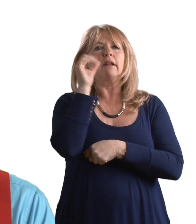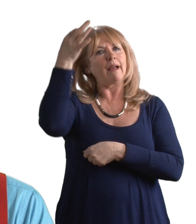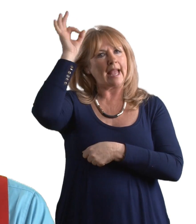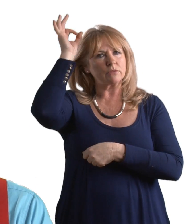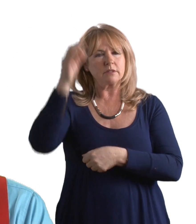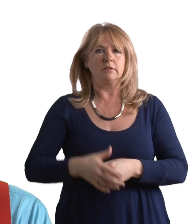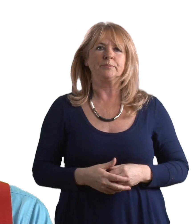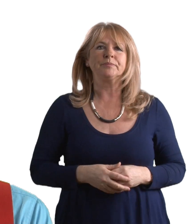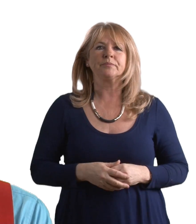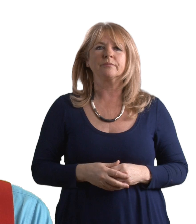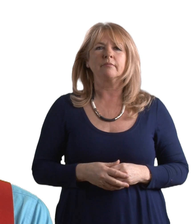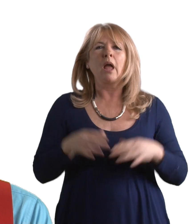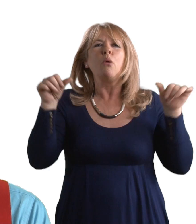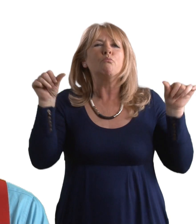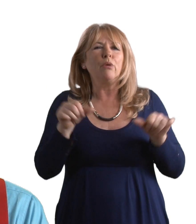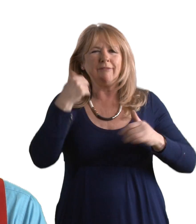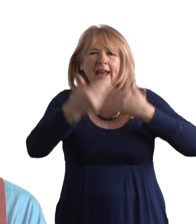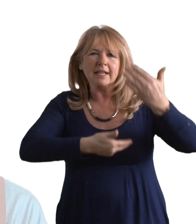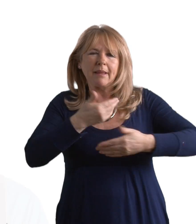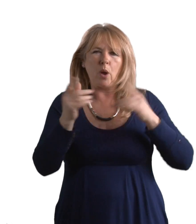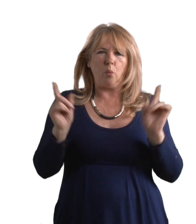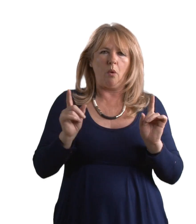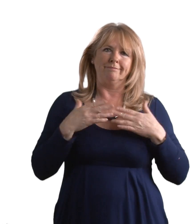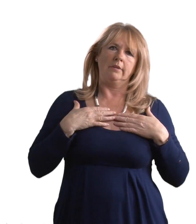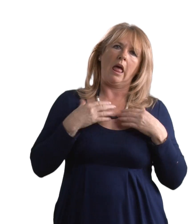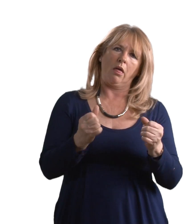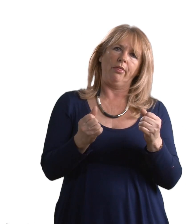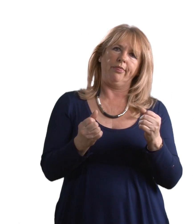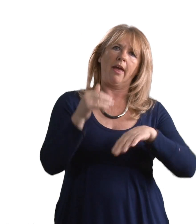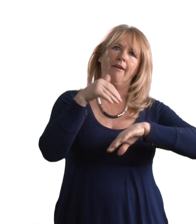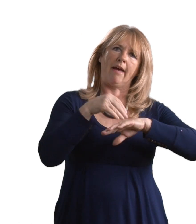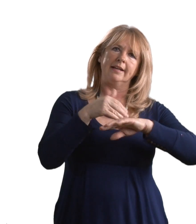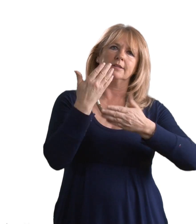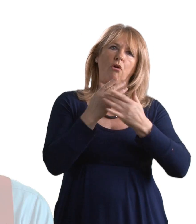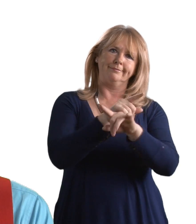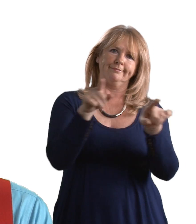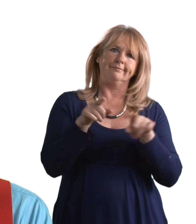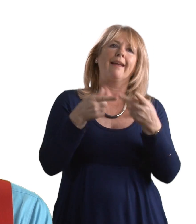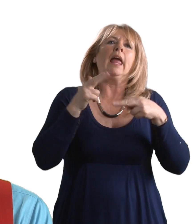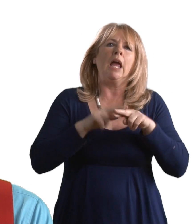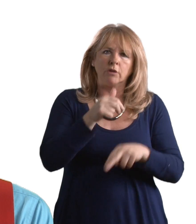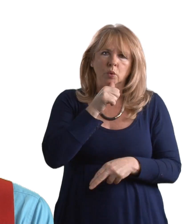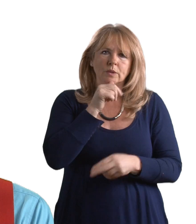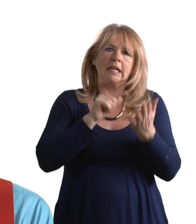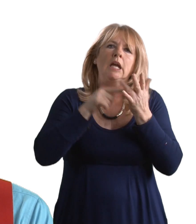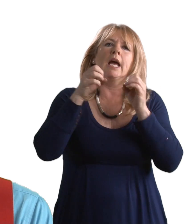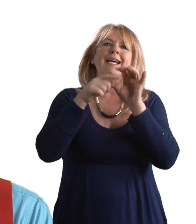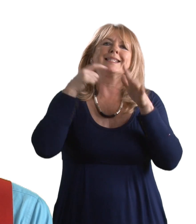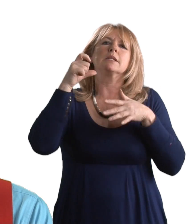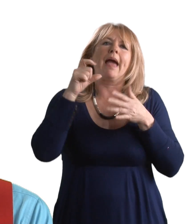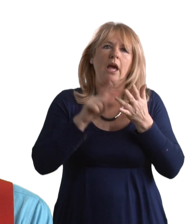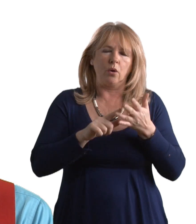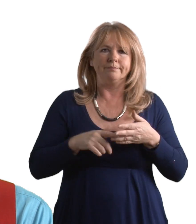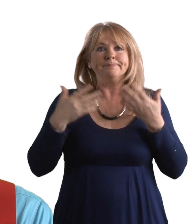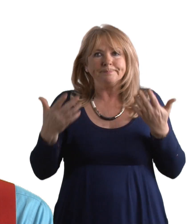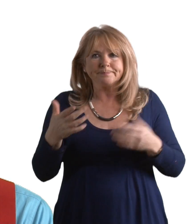I'm going to briefly talk about the health consequences of using tobacco. Let's look at cancer first. Smoking tobacco is the single biggest cause of